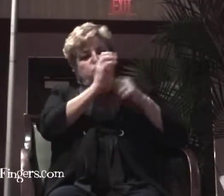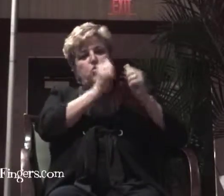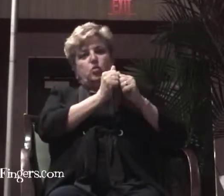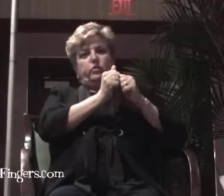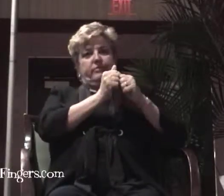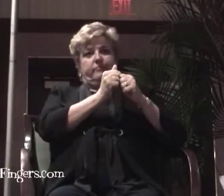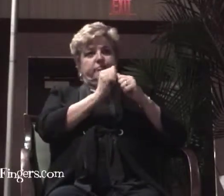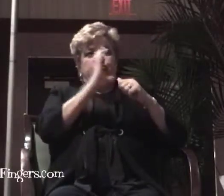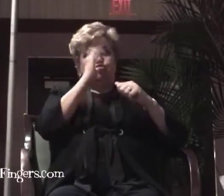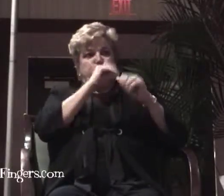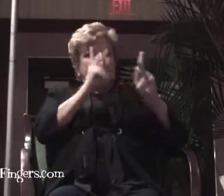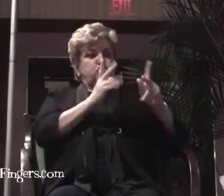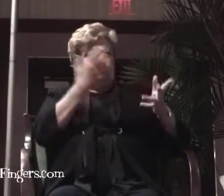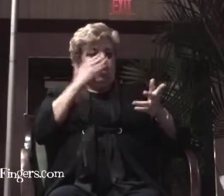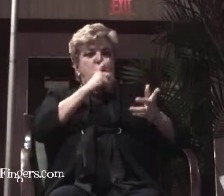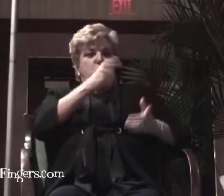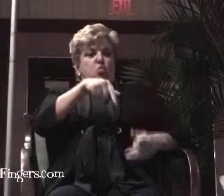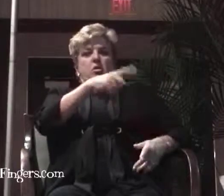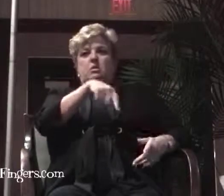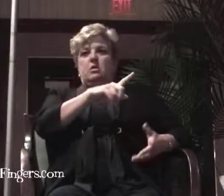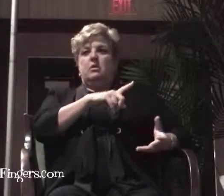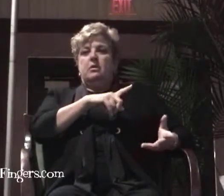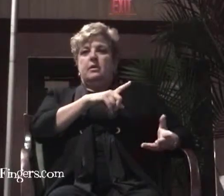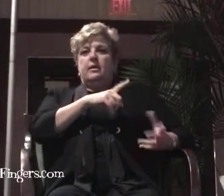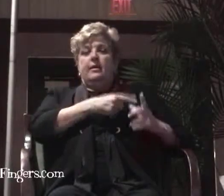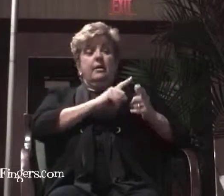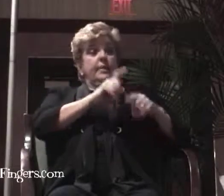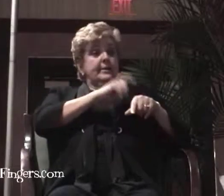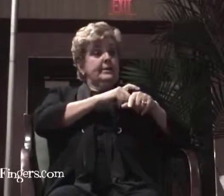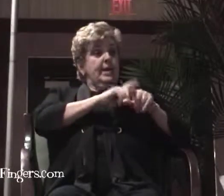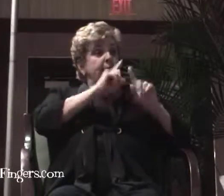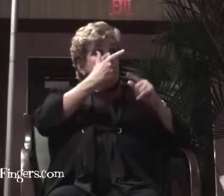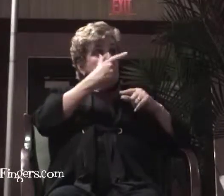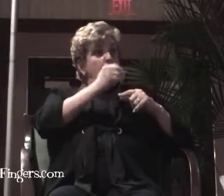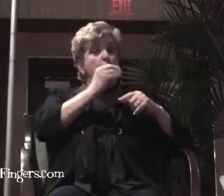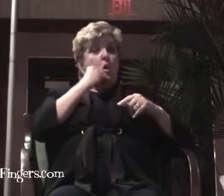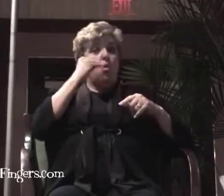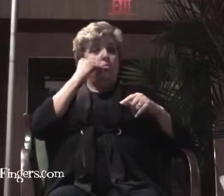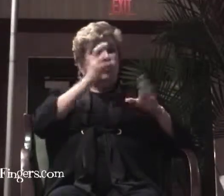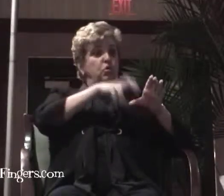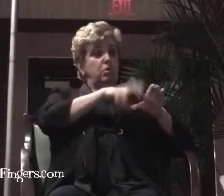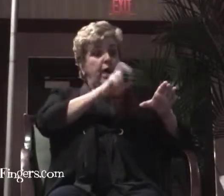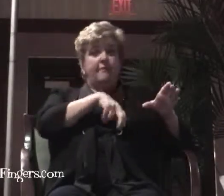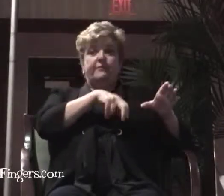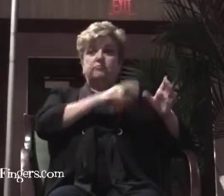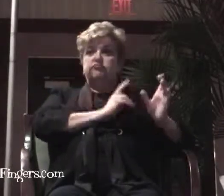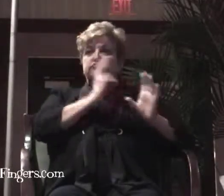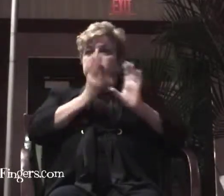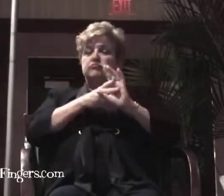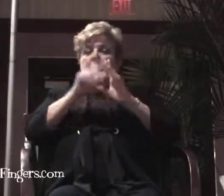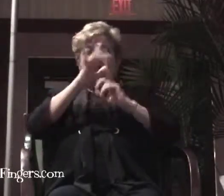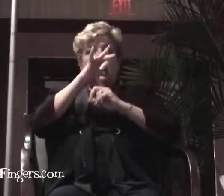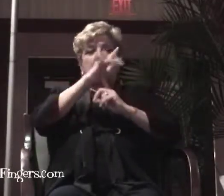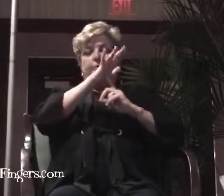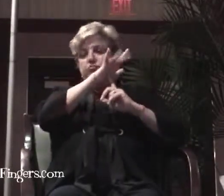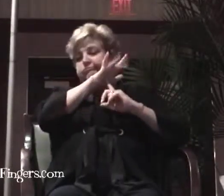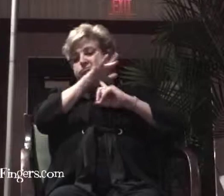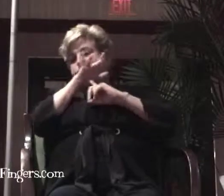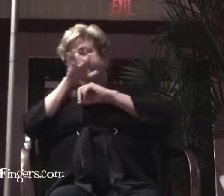And then when it was time to go home, you left that group, you got on a helicopter, and they flew you back to Cameron Bay, and you got